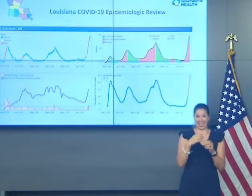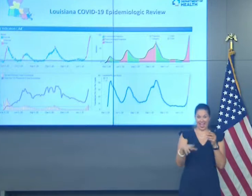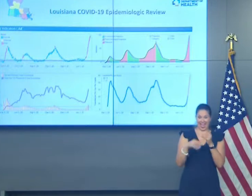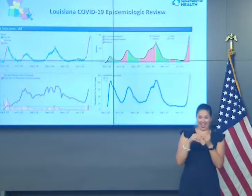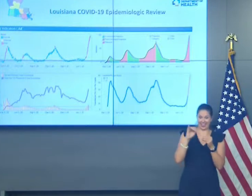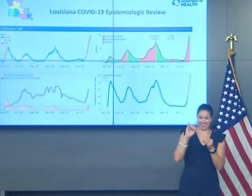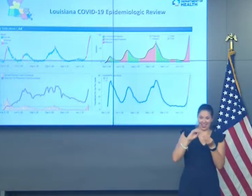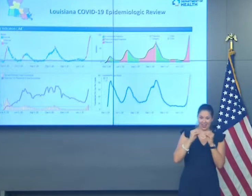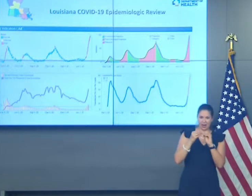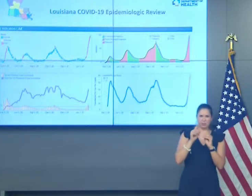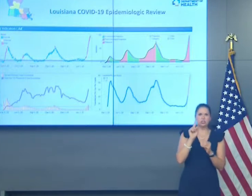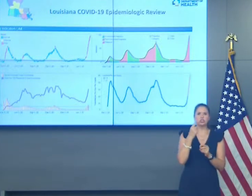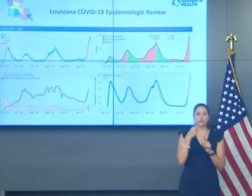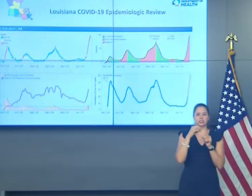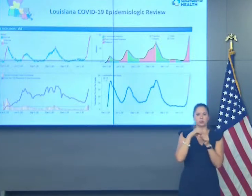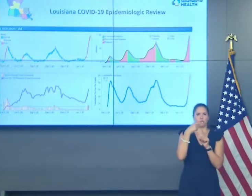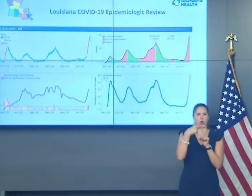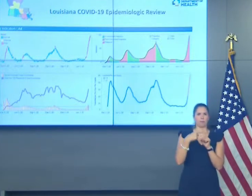month of July.